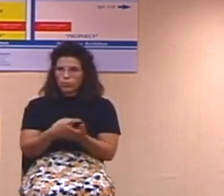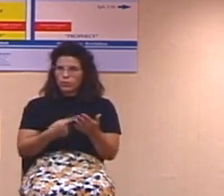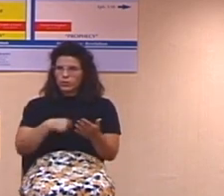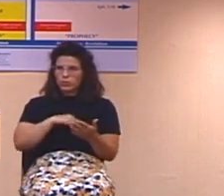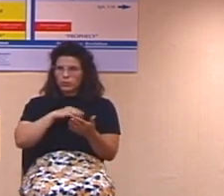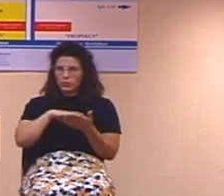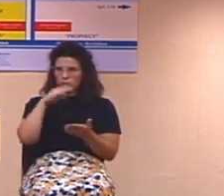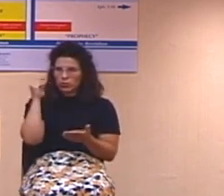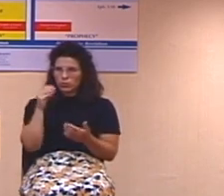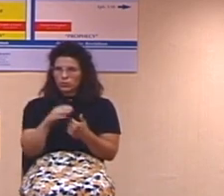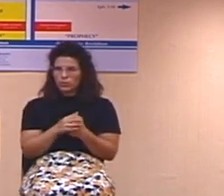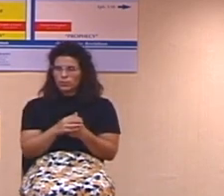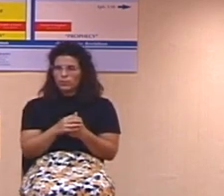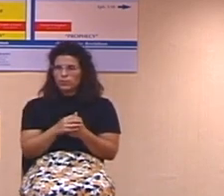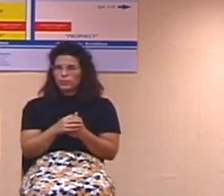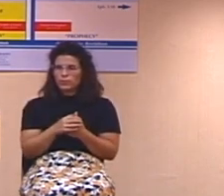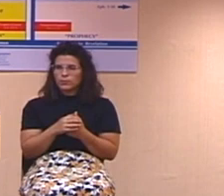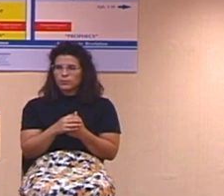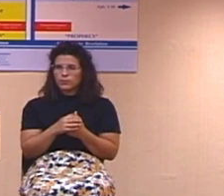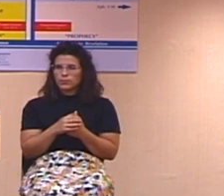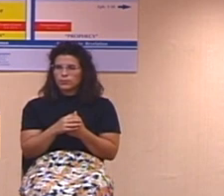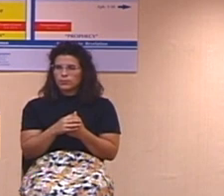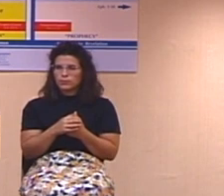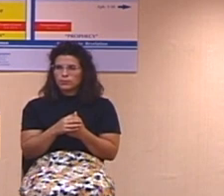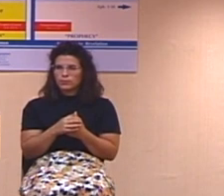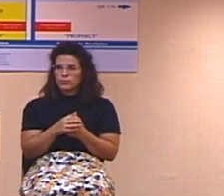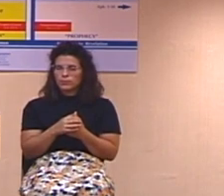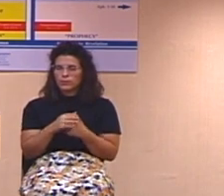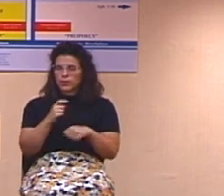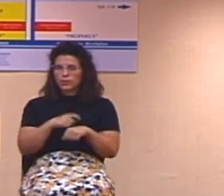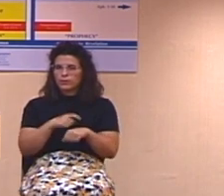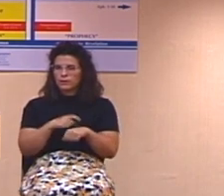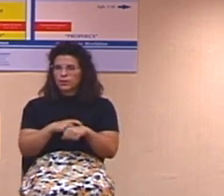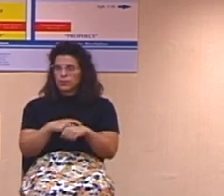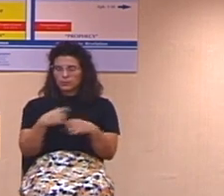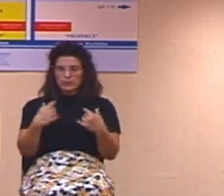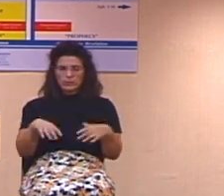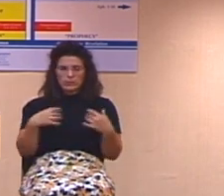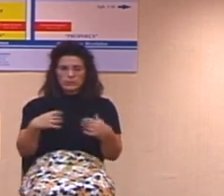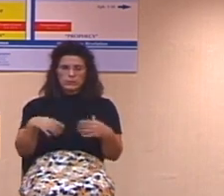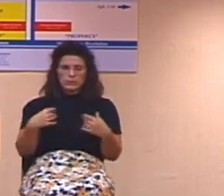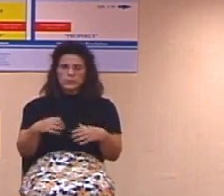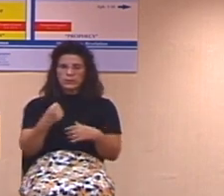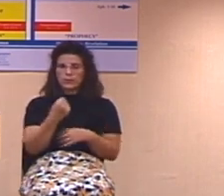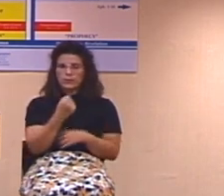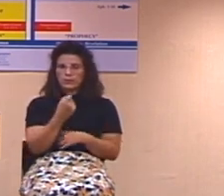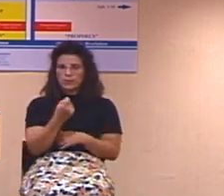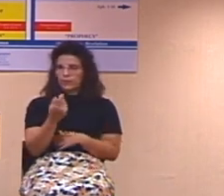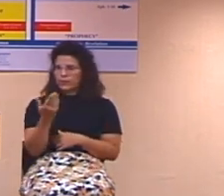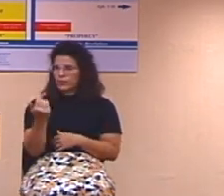there? Because flip over, because of time. Oh, yeah, yeah. 11, 15.